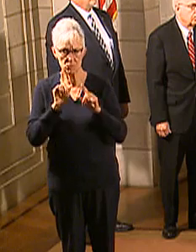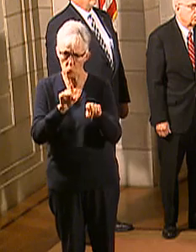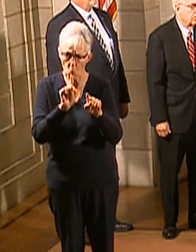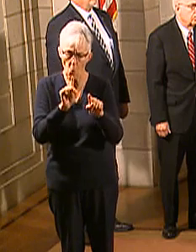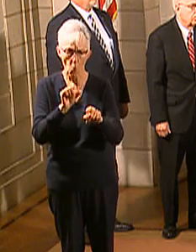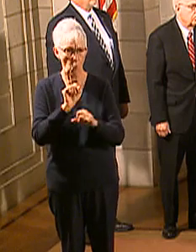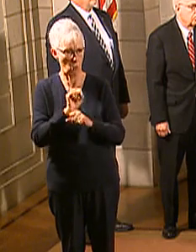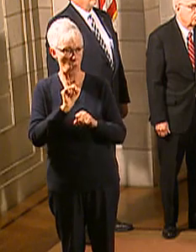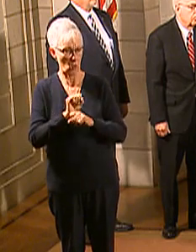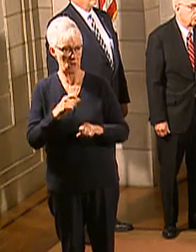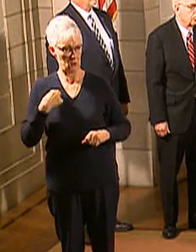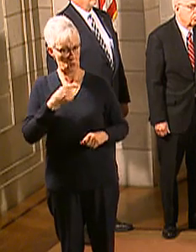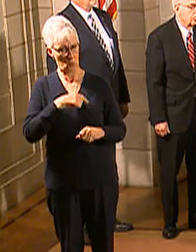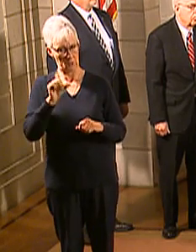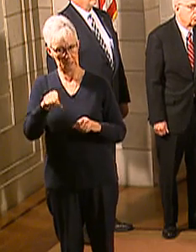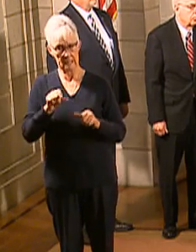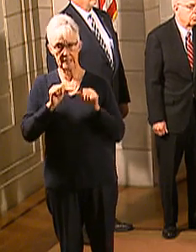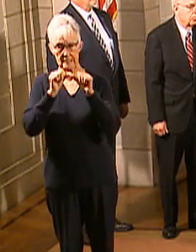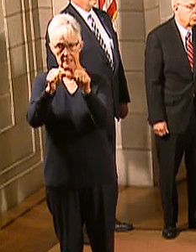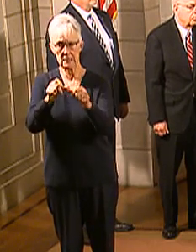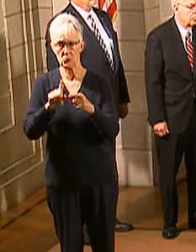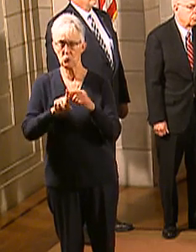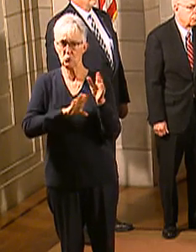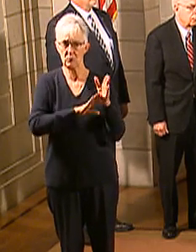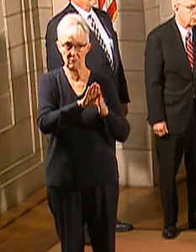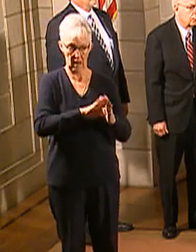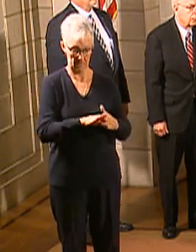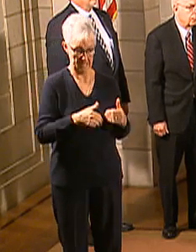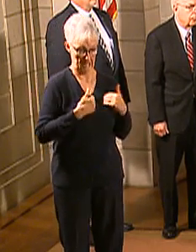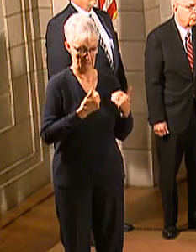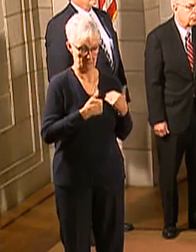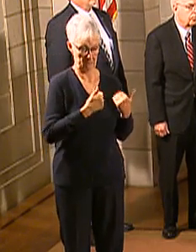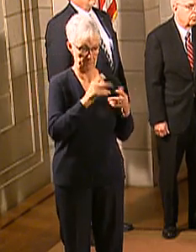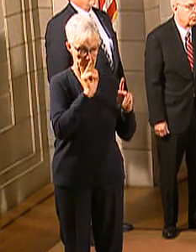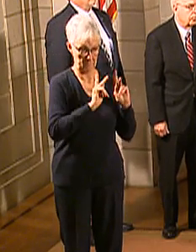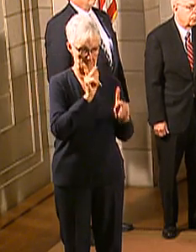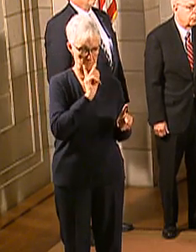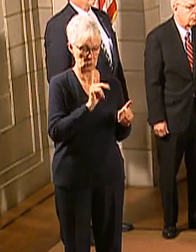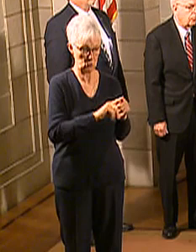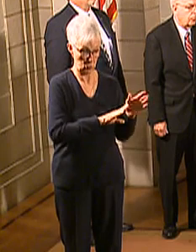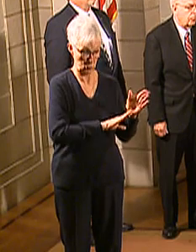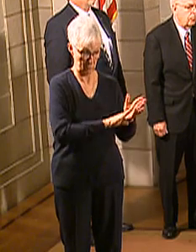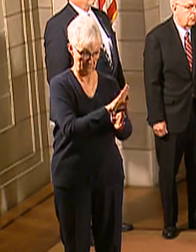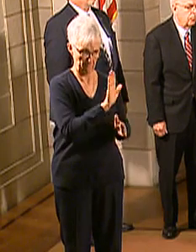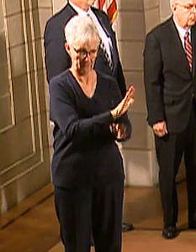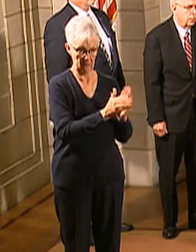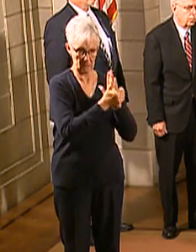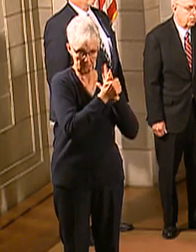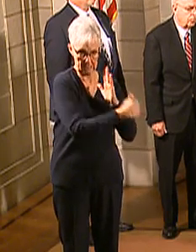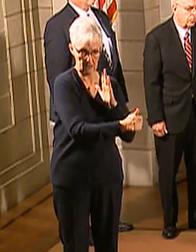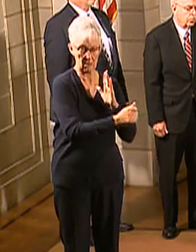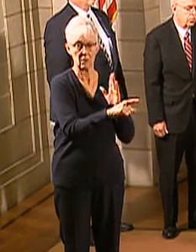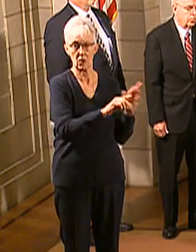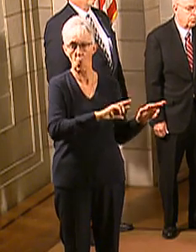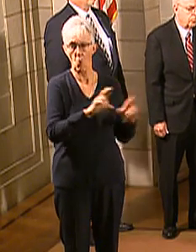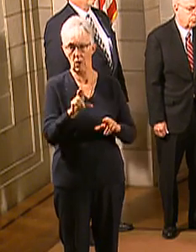here in the state to be able to supply those workers to our companies who are looking to expand here. In fact,